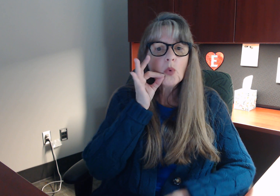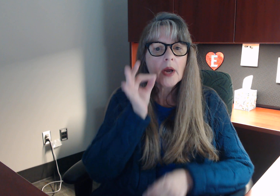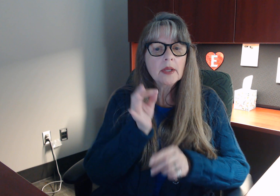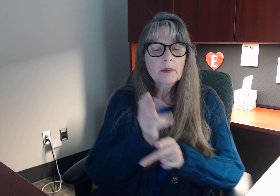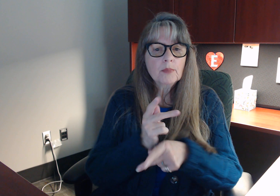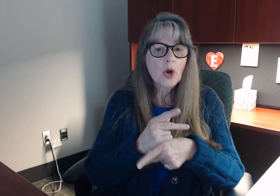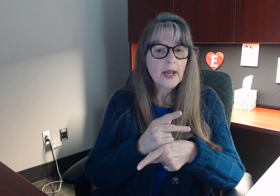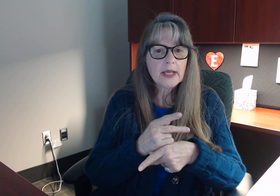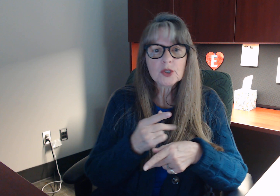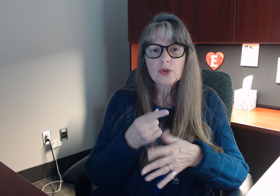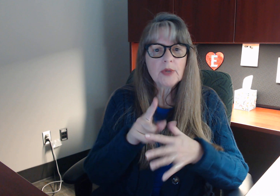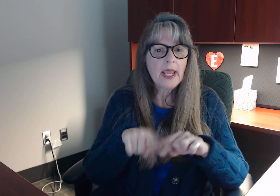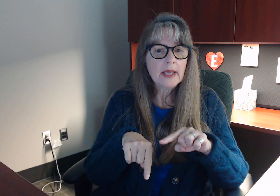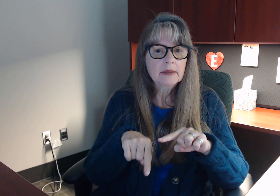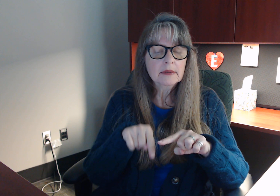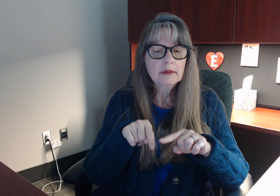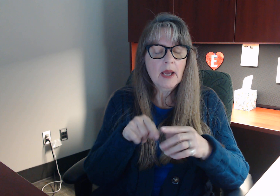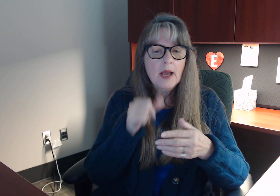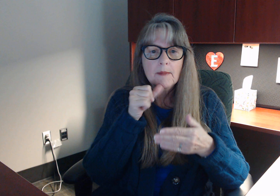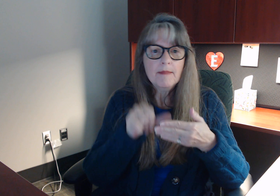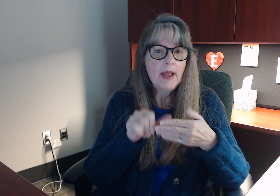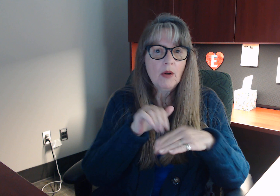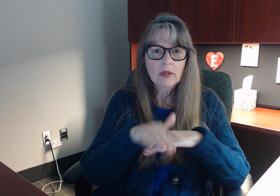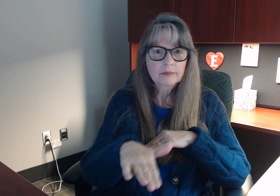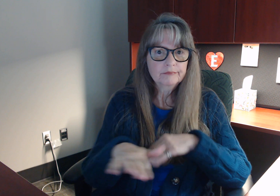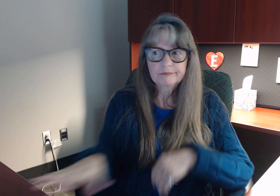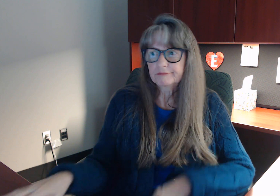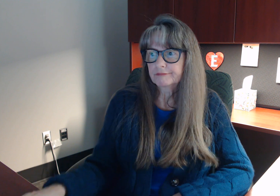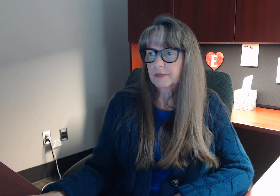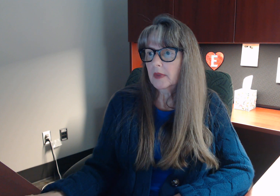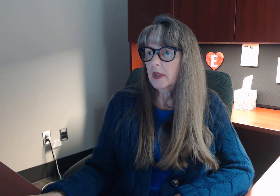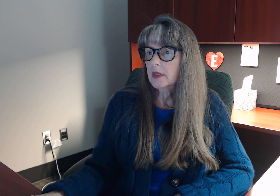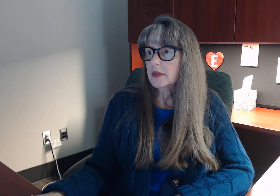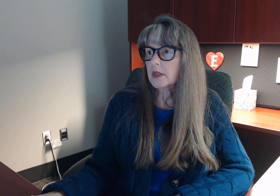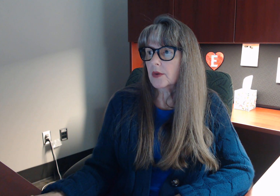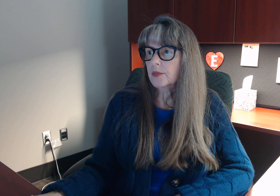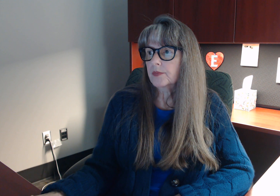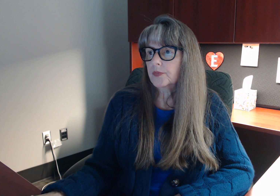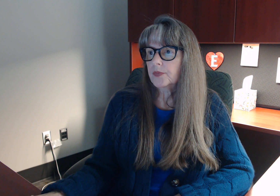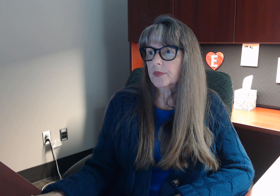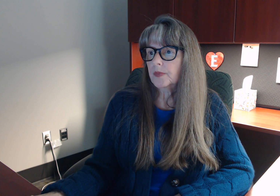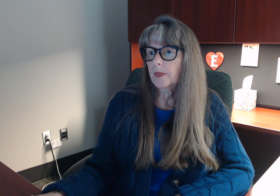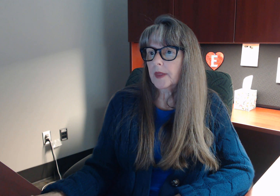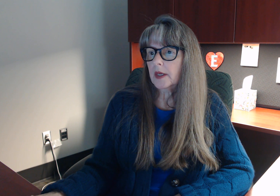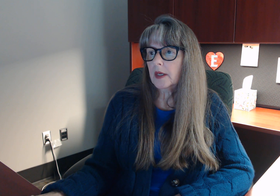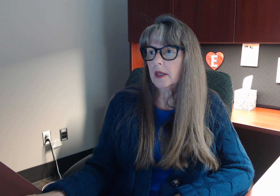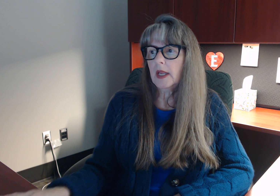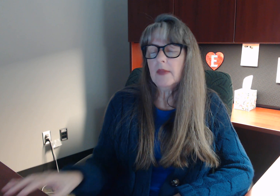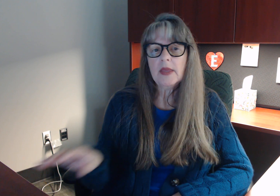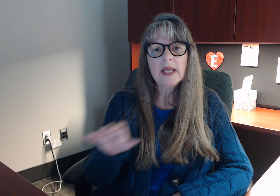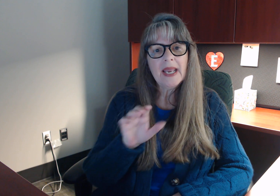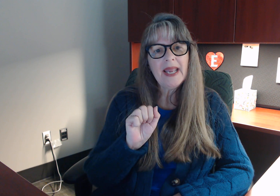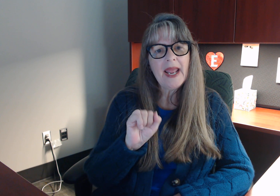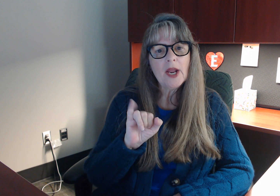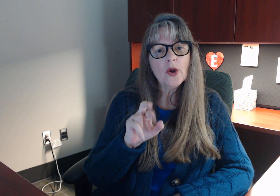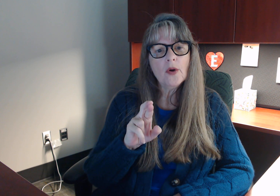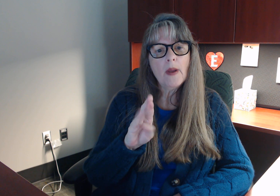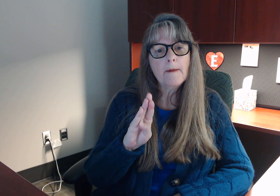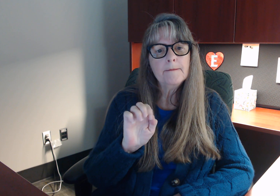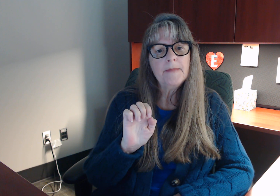Marijuana products you can't mail. So, and then an air bag,